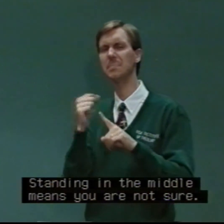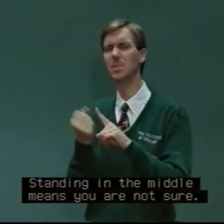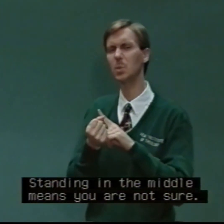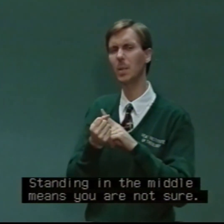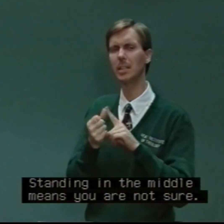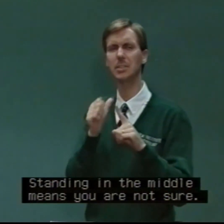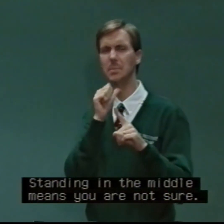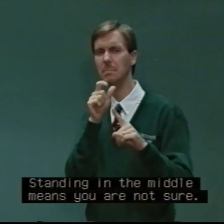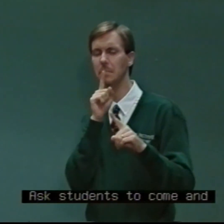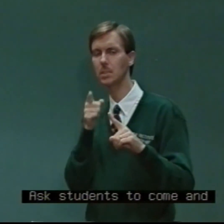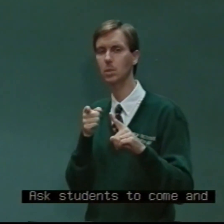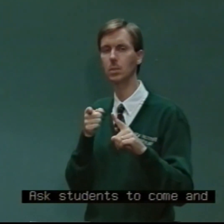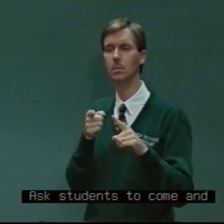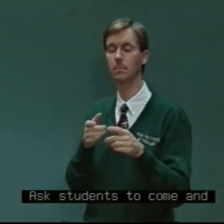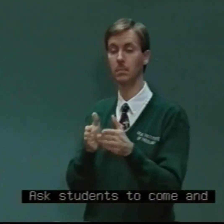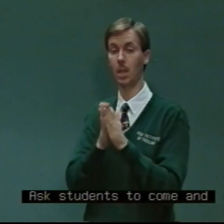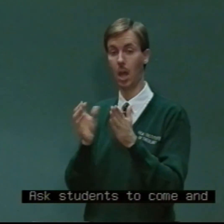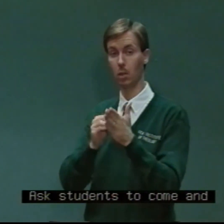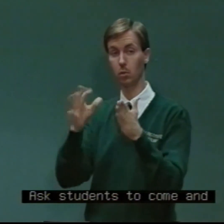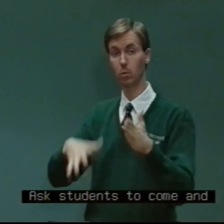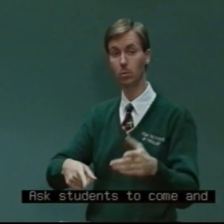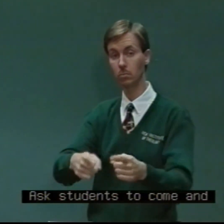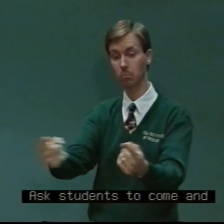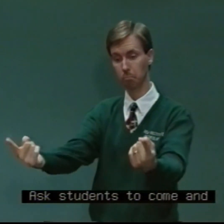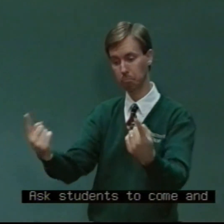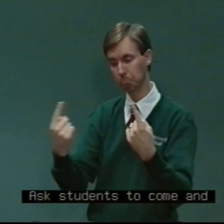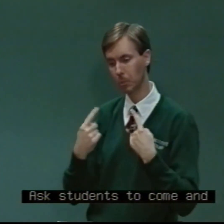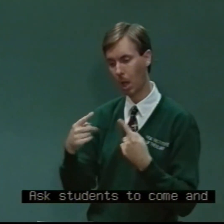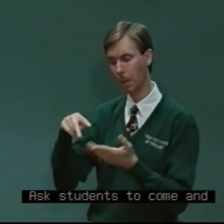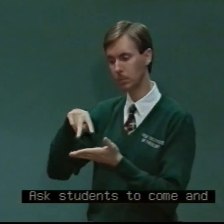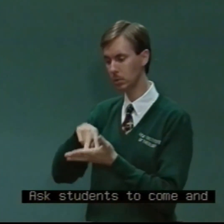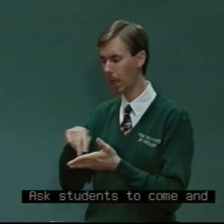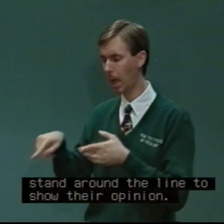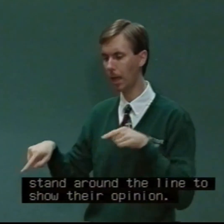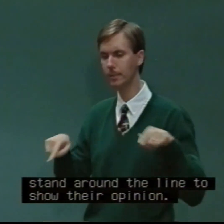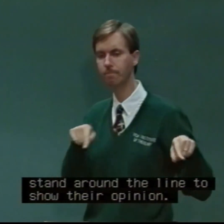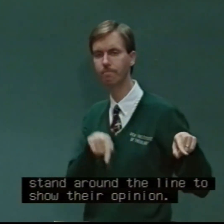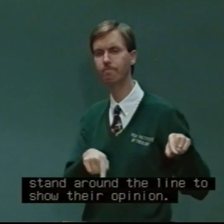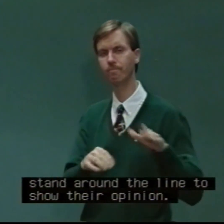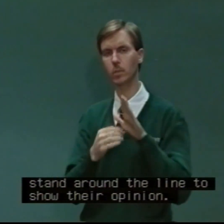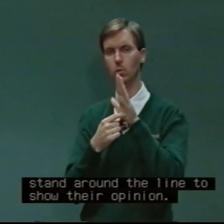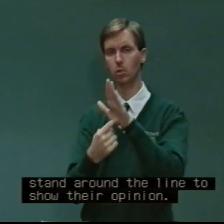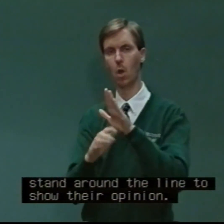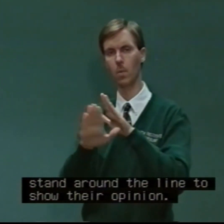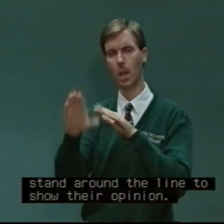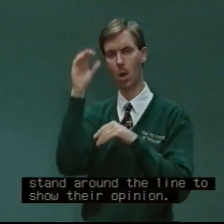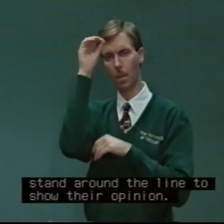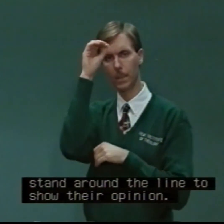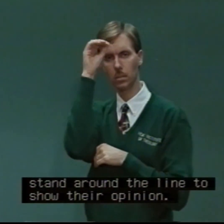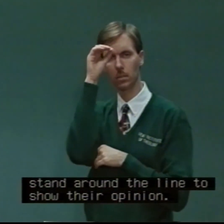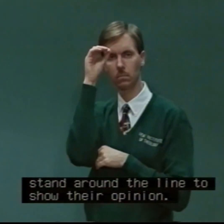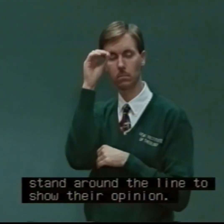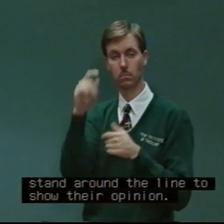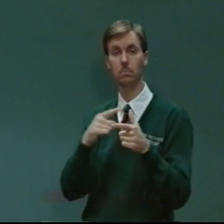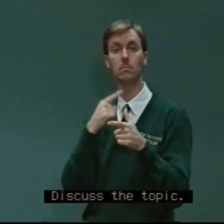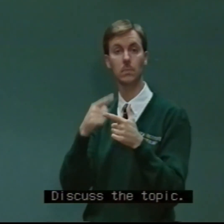Standing in the middle means you are not sure. Ask students to come. And stand around the line to show their opinion.